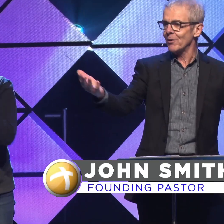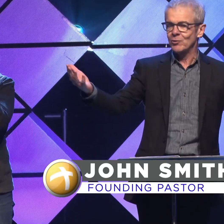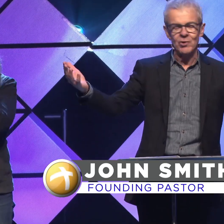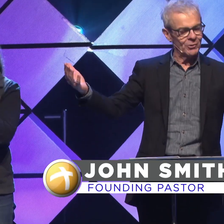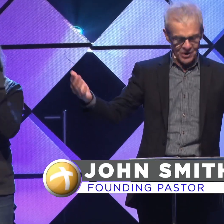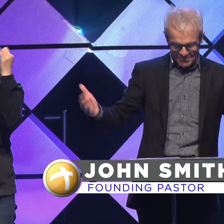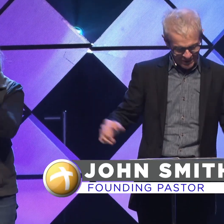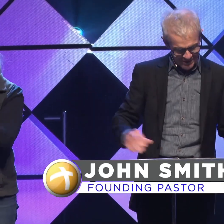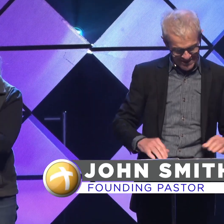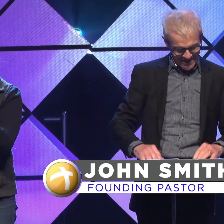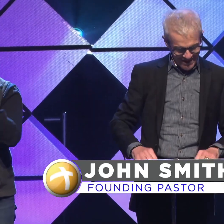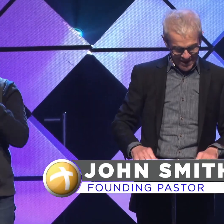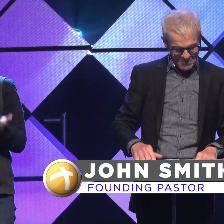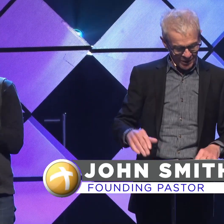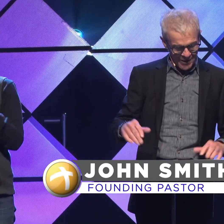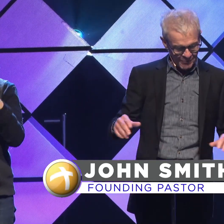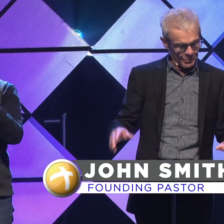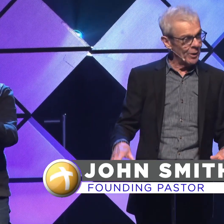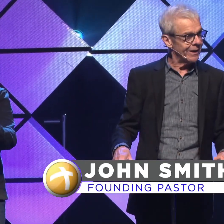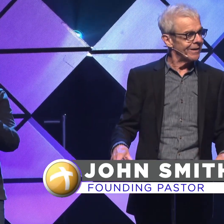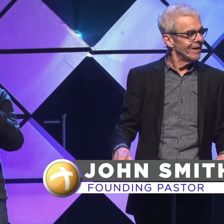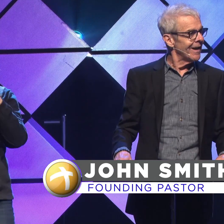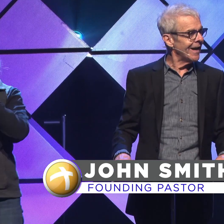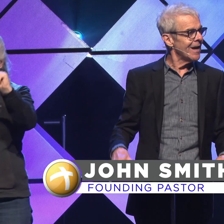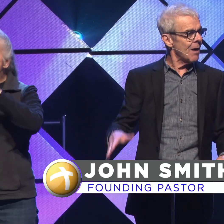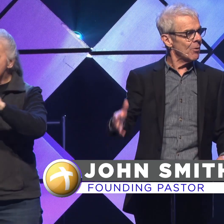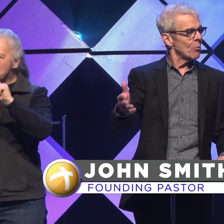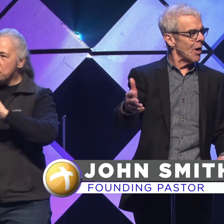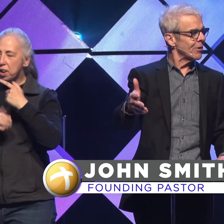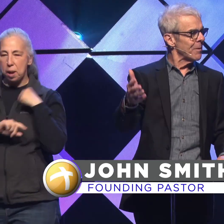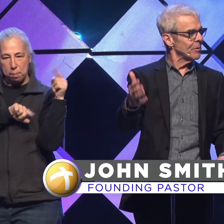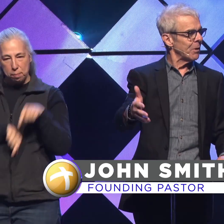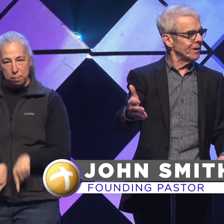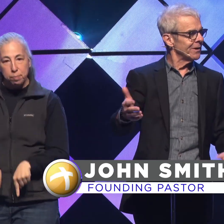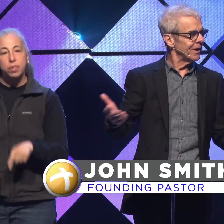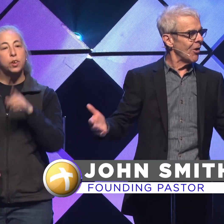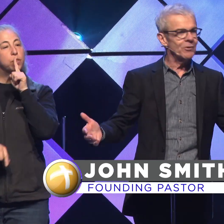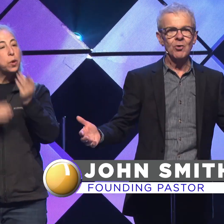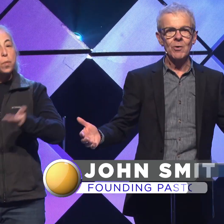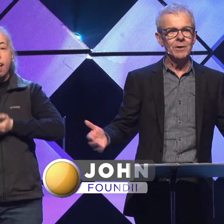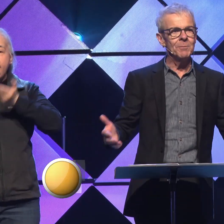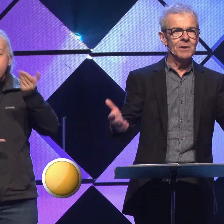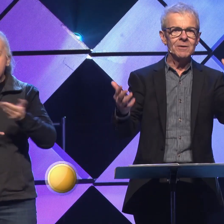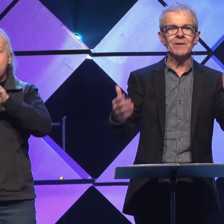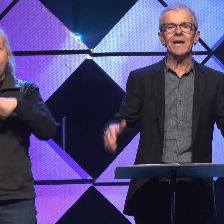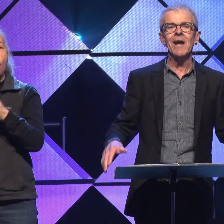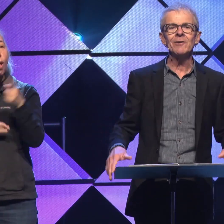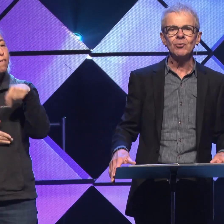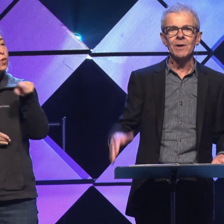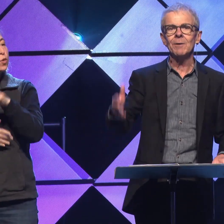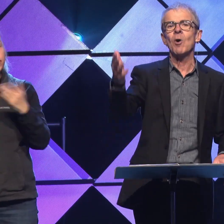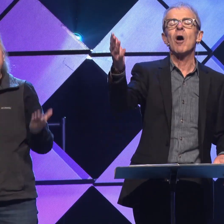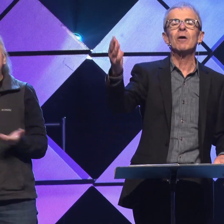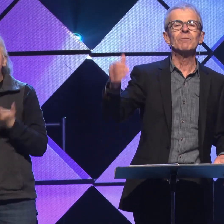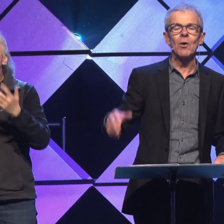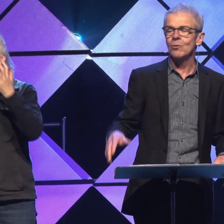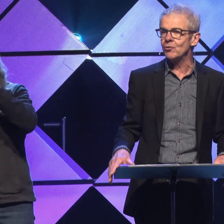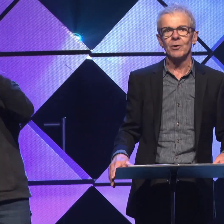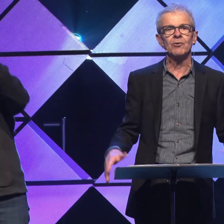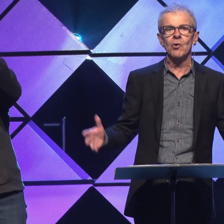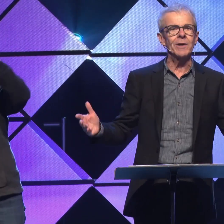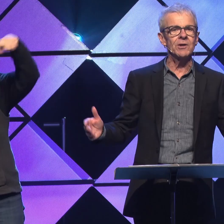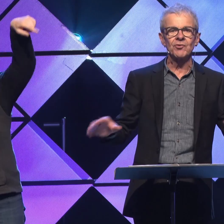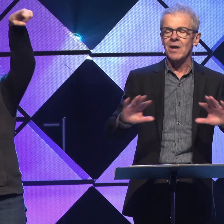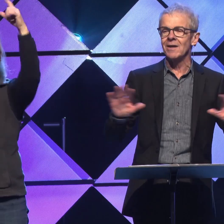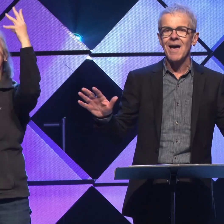but I'm part of the church. I'm here every week. And I want to welcome everybody in the auditorium here, in the atrium, all of